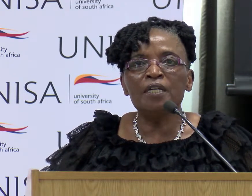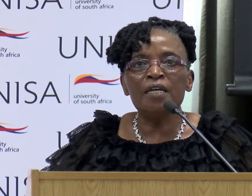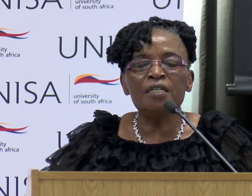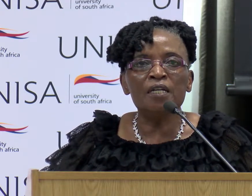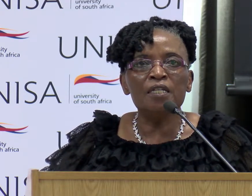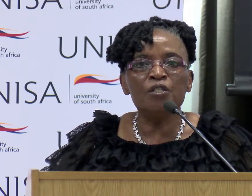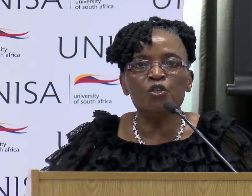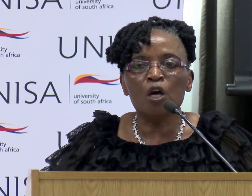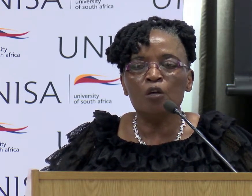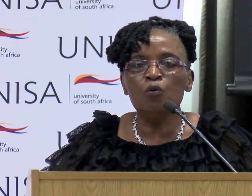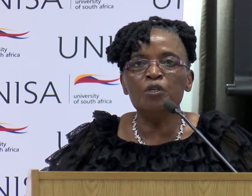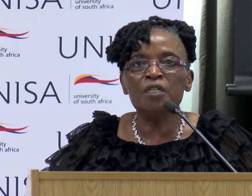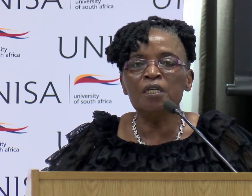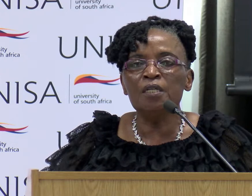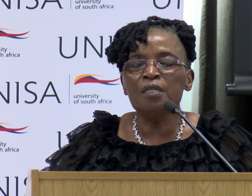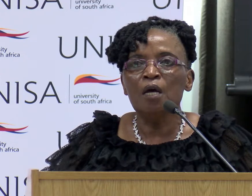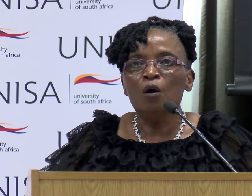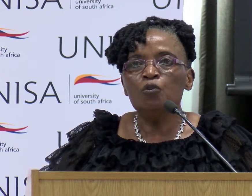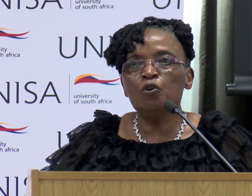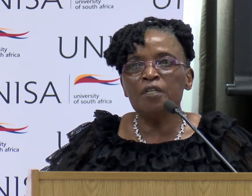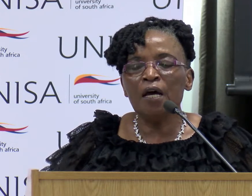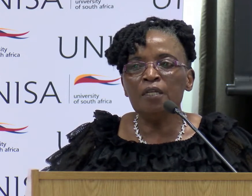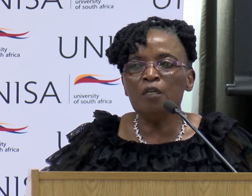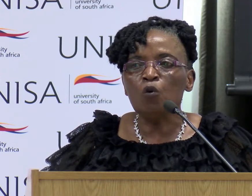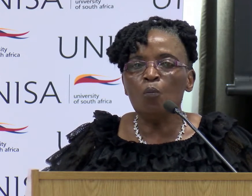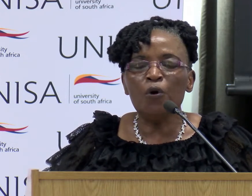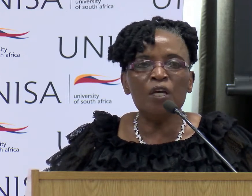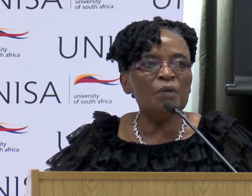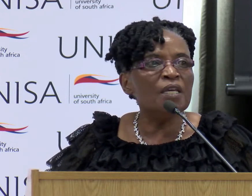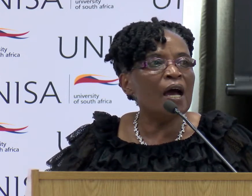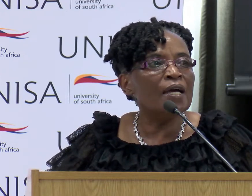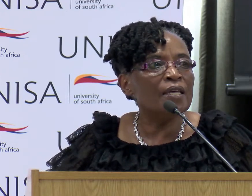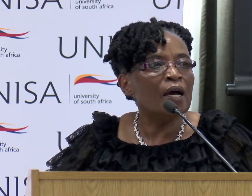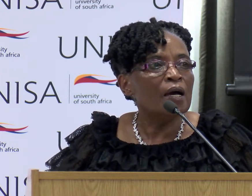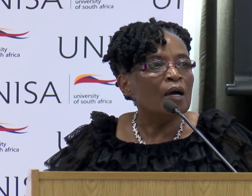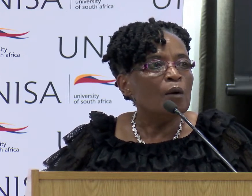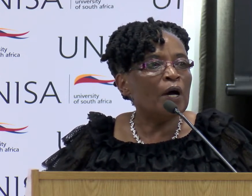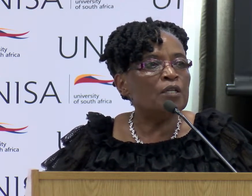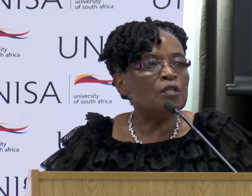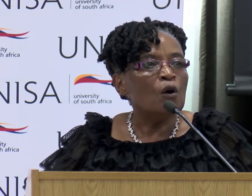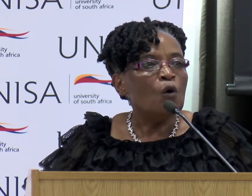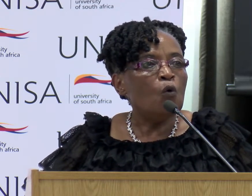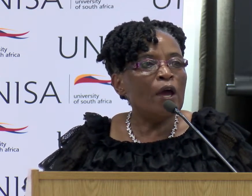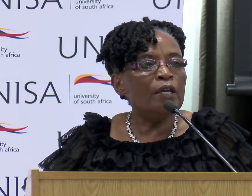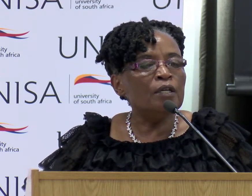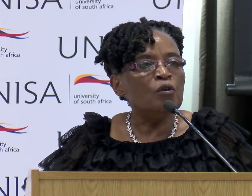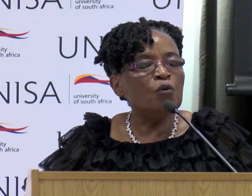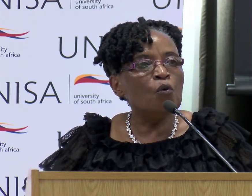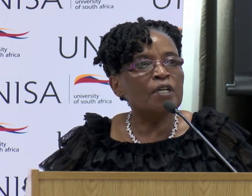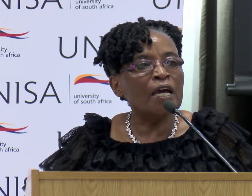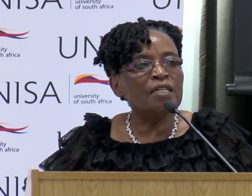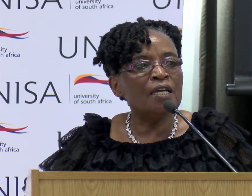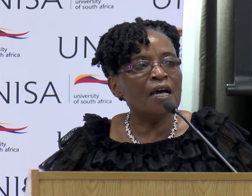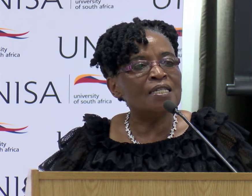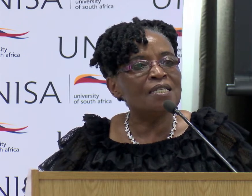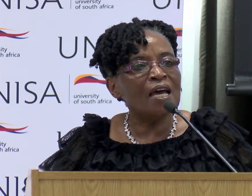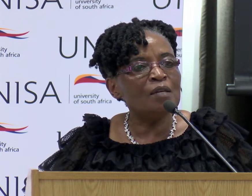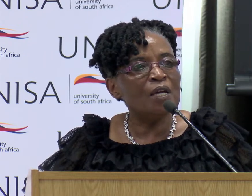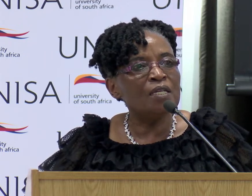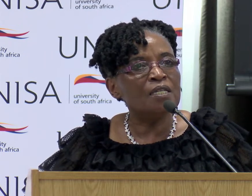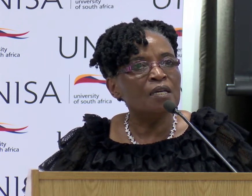when we were writing literature, you would read Jordan Ingqombo Yeminyanya, but when you write